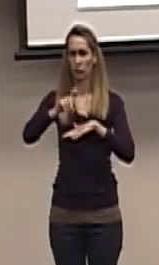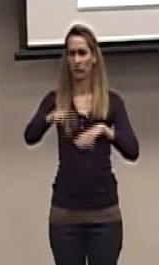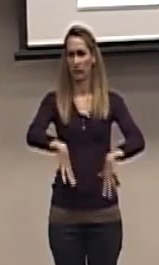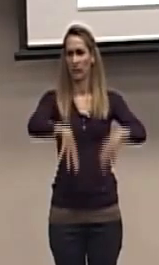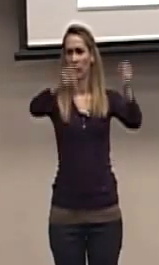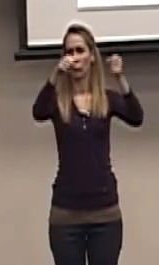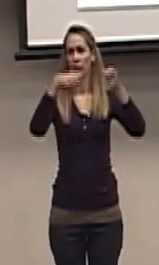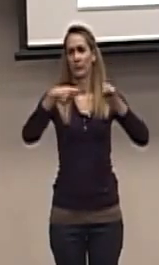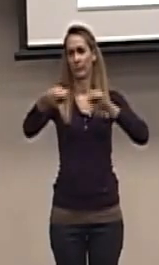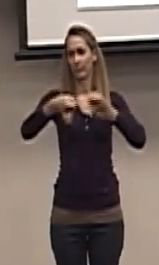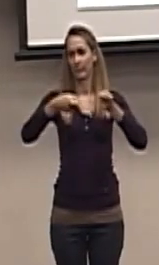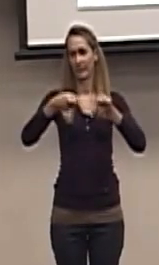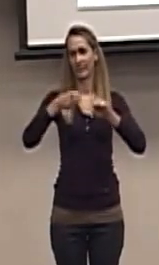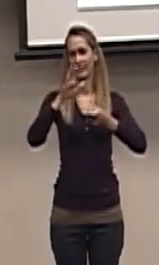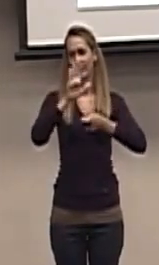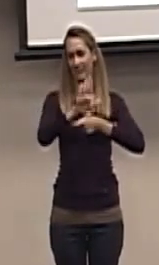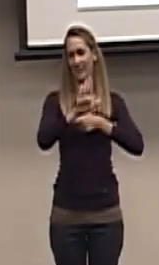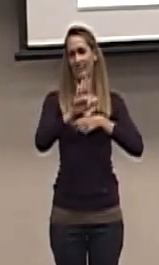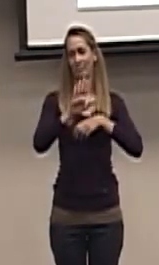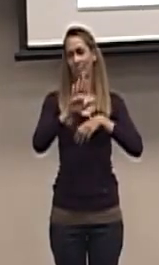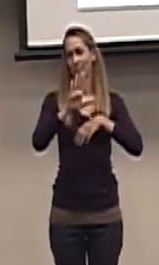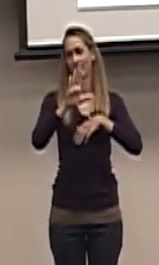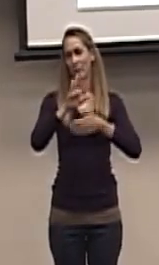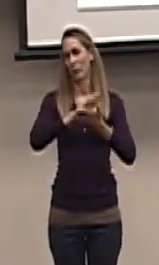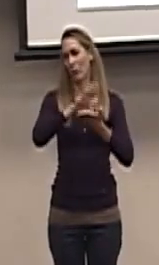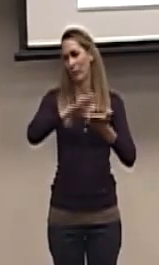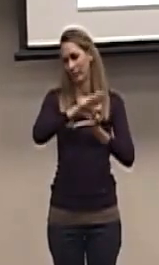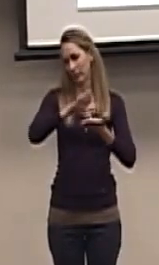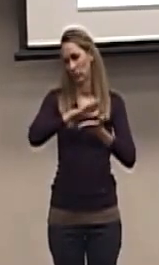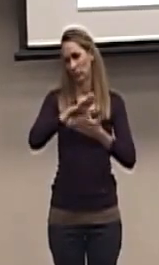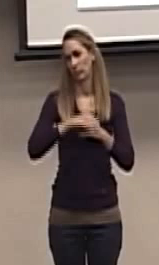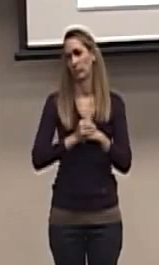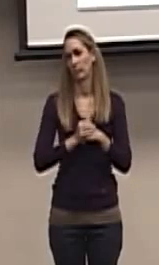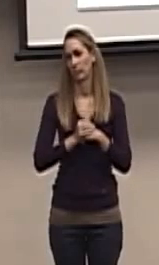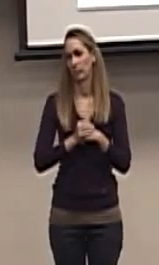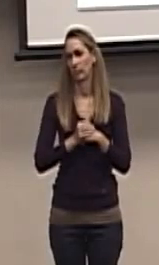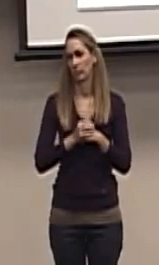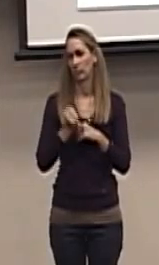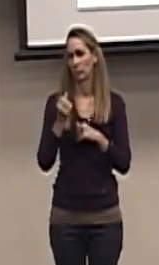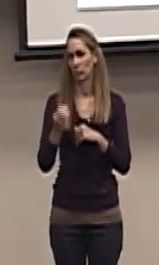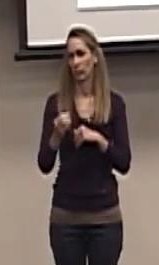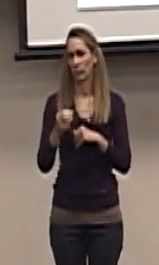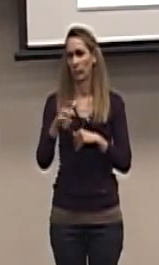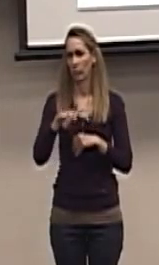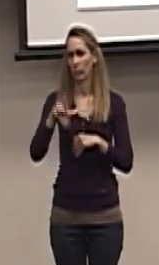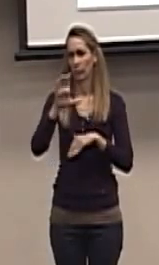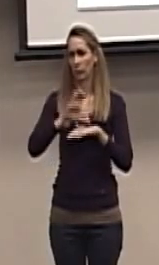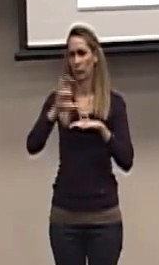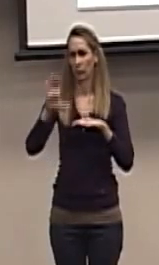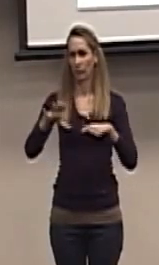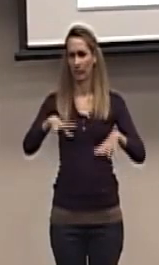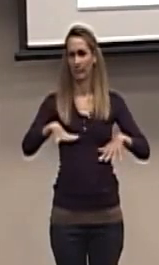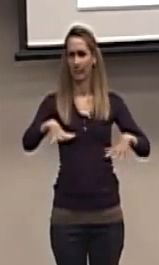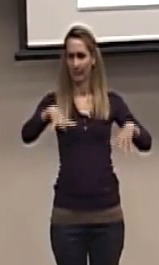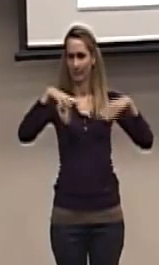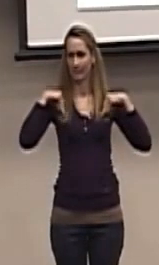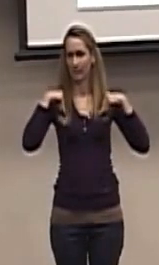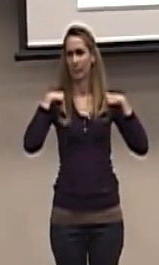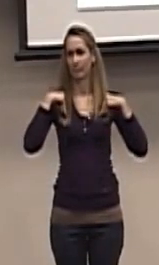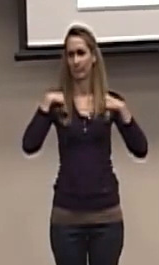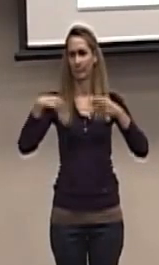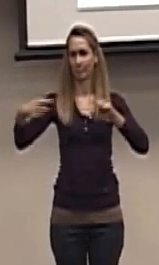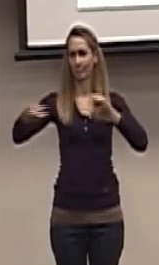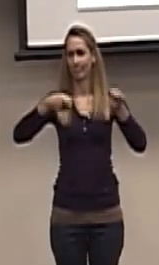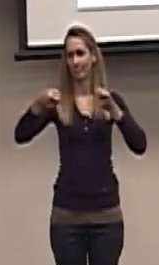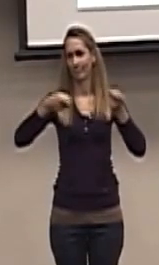elders. So Bomso Church of Christ, which worships on the campus of Ghana Bible College, took up the oversight